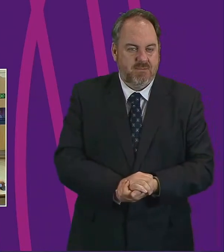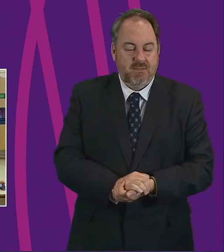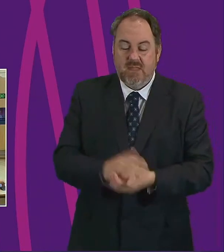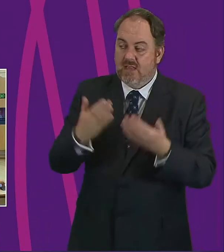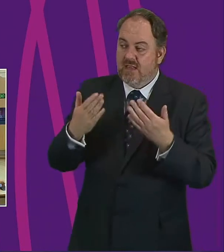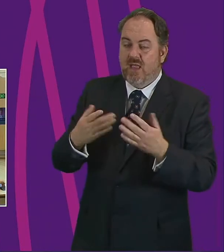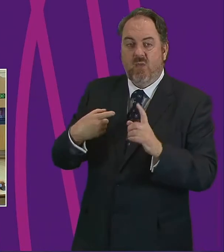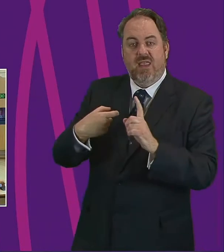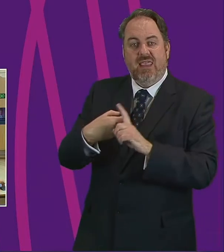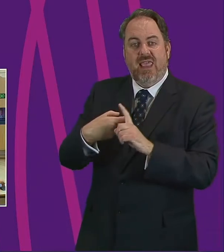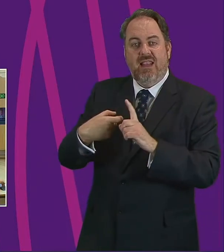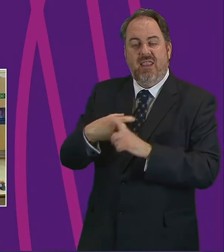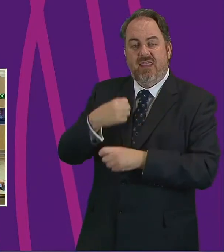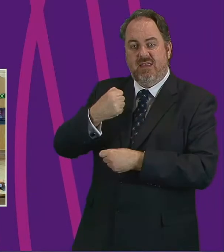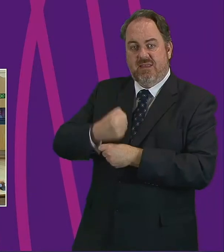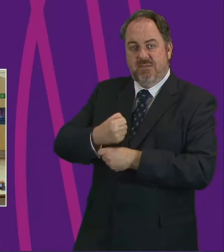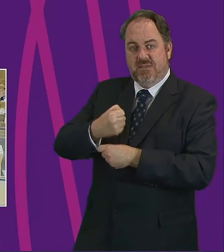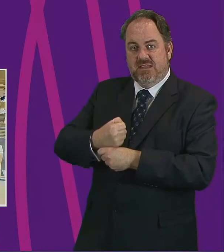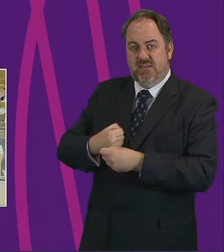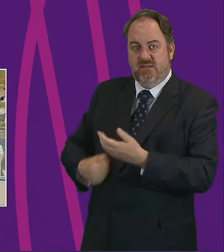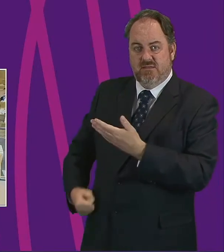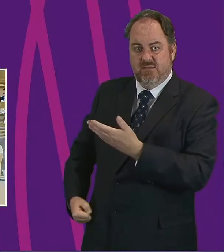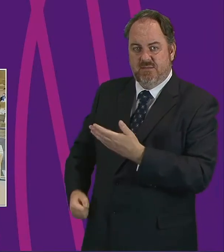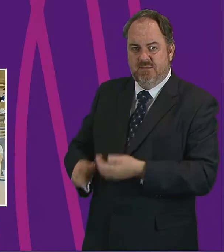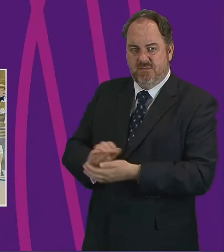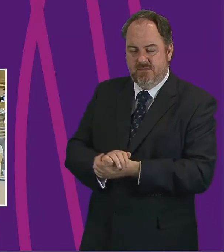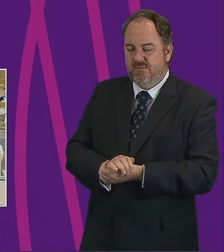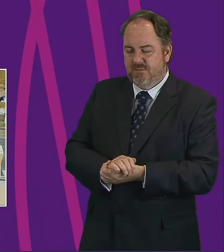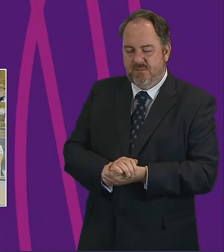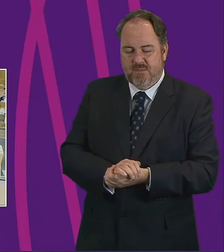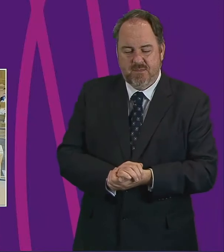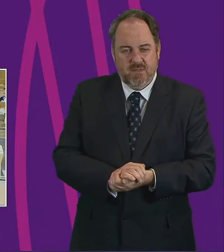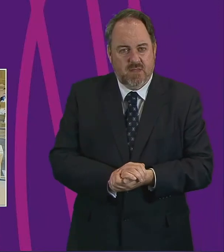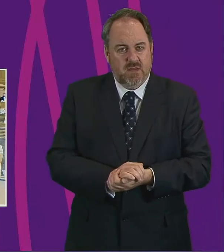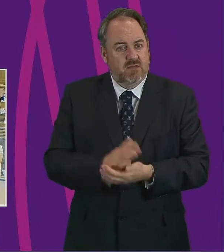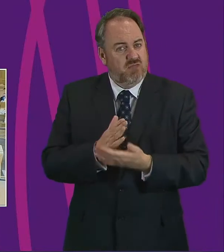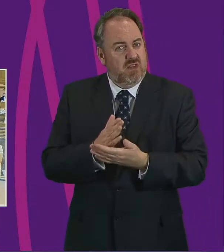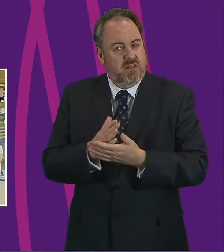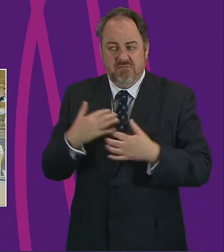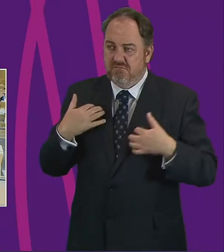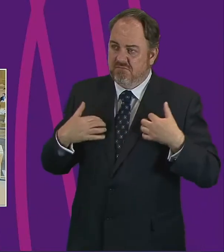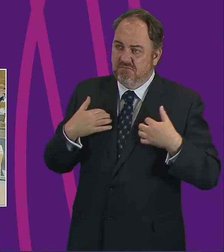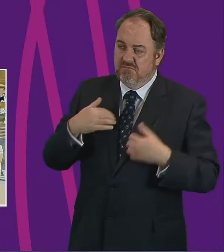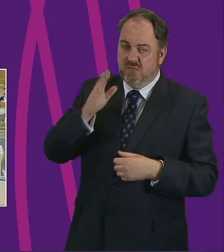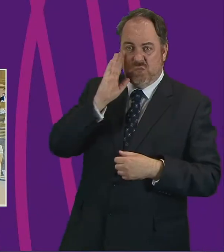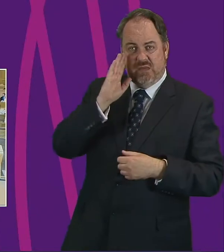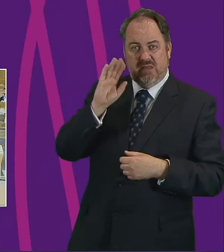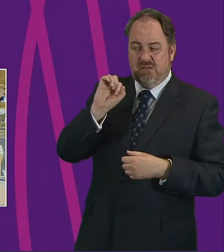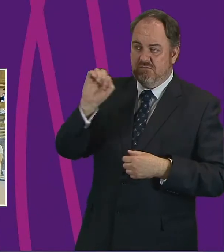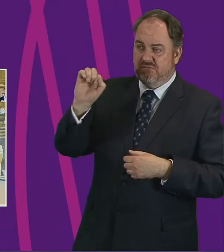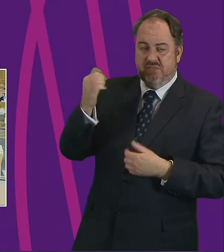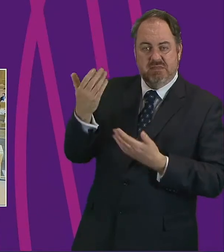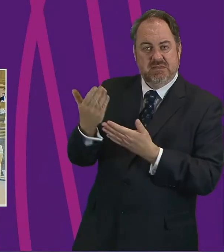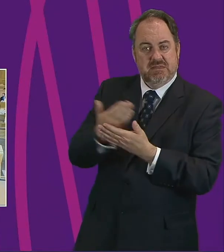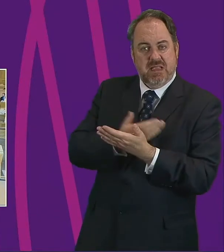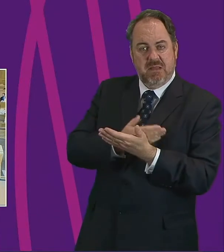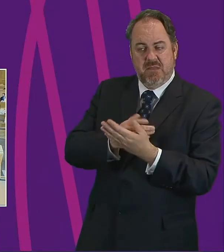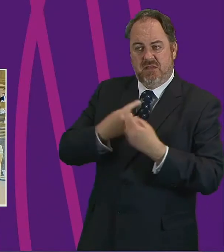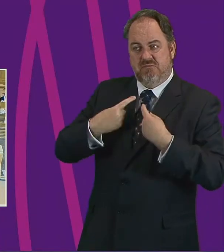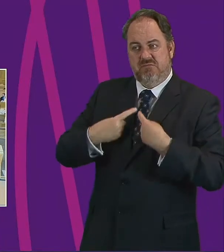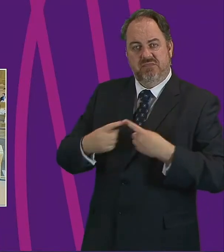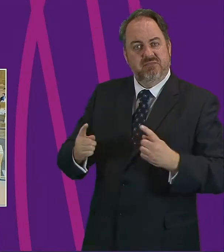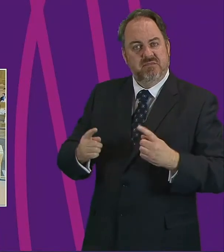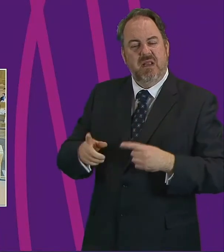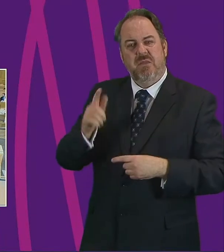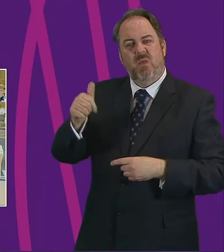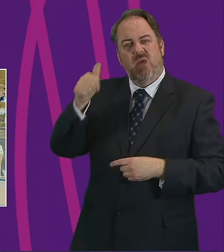Kenneth Gibson, followed by Ross Greer. Thank you, Presiding Officer, and I welcome the Cabinet Secretary's statement. Given the difficulties for